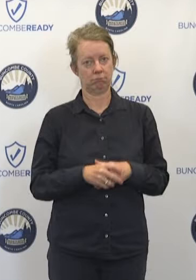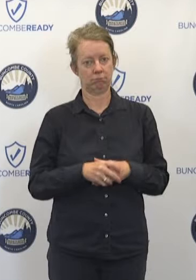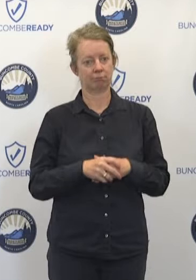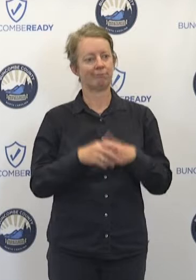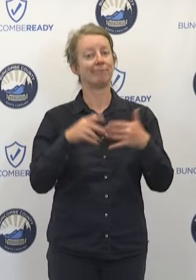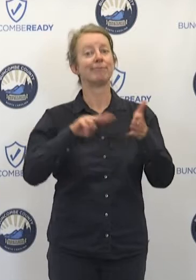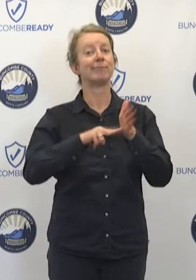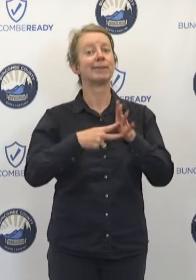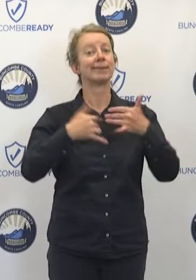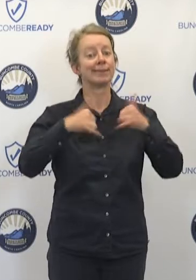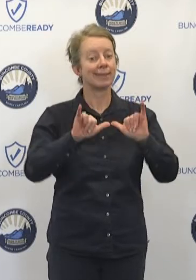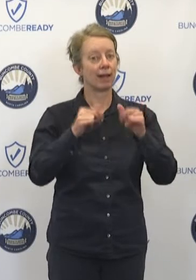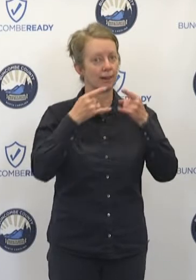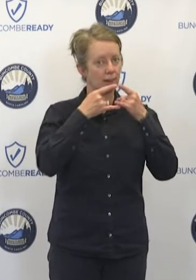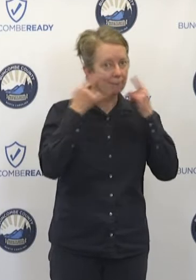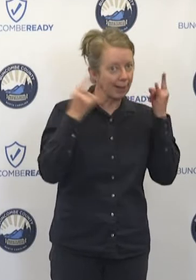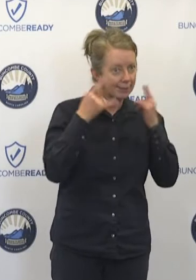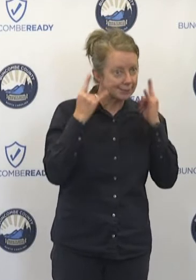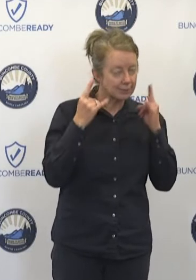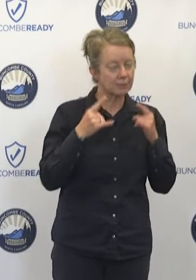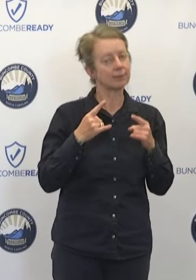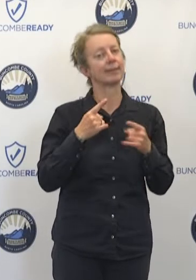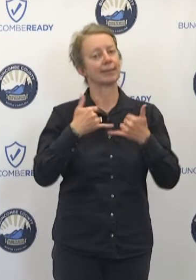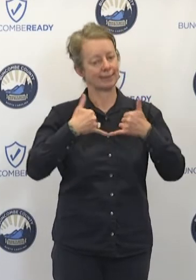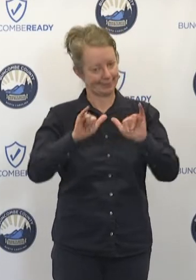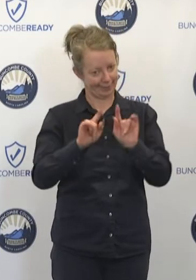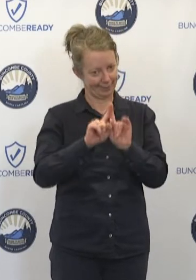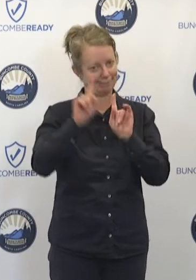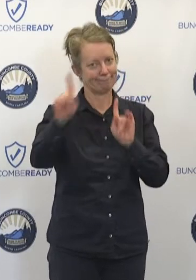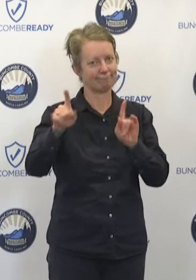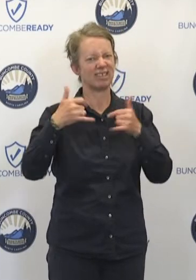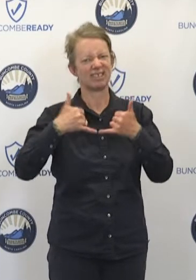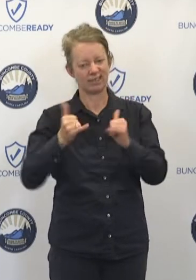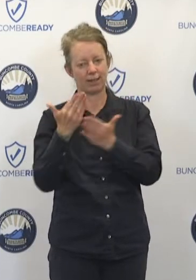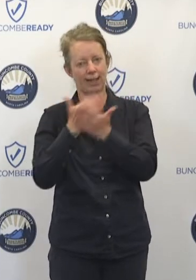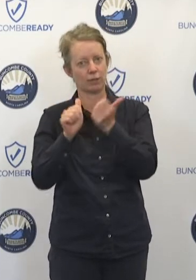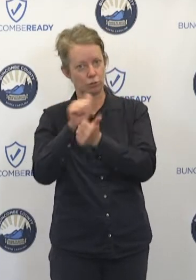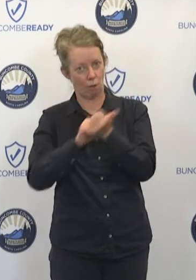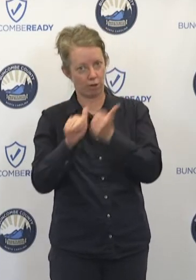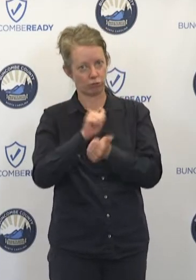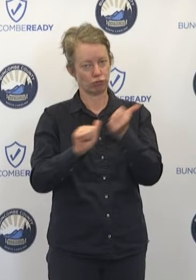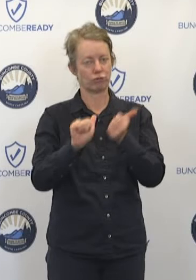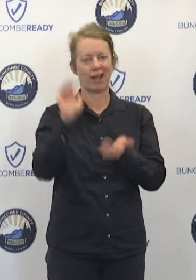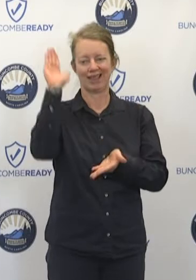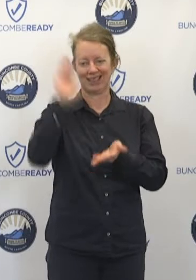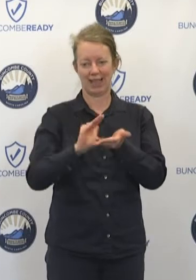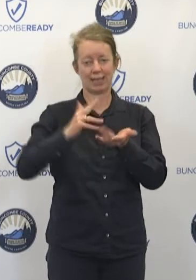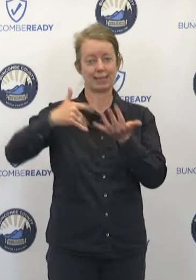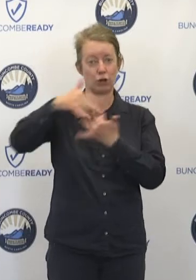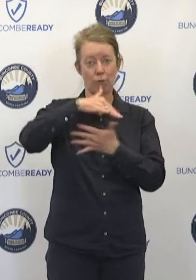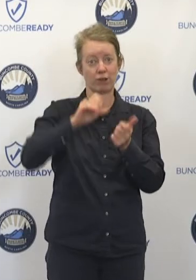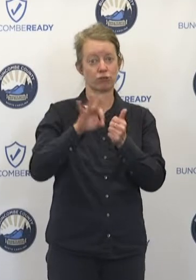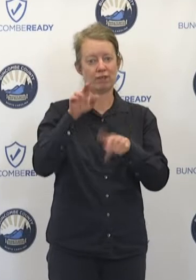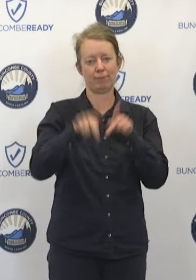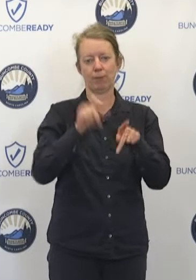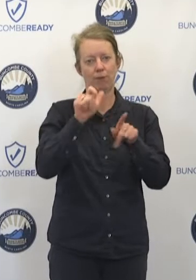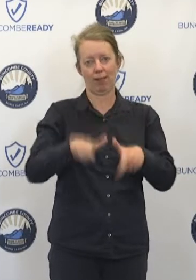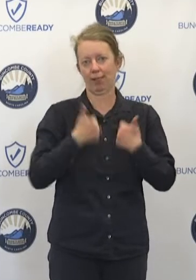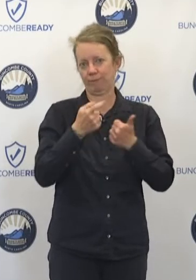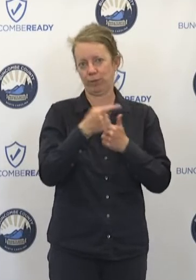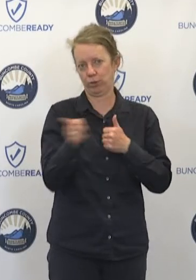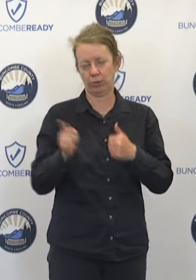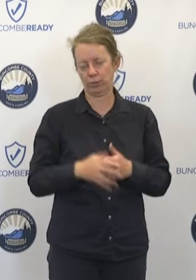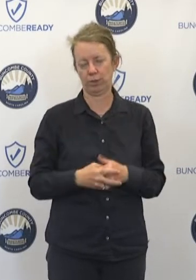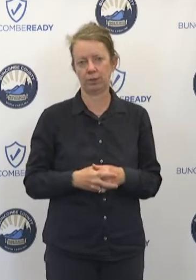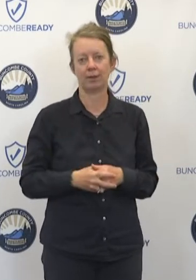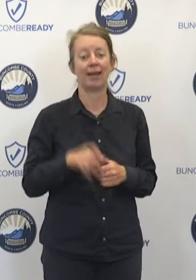Continue to wear your mask, keep your distance, wash your hands, and limit your interactions with those outside your household. If we